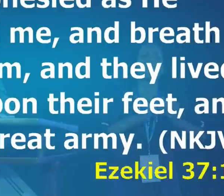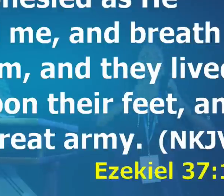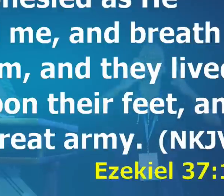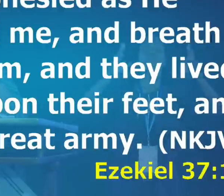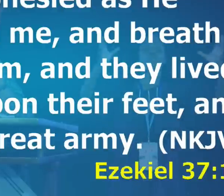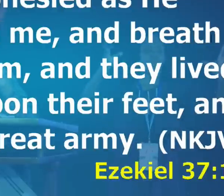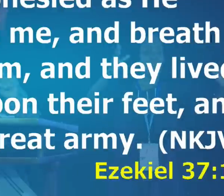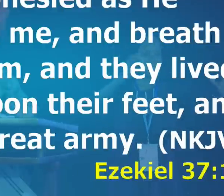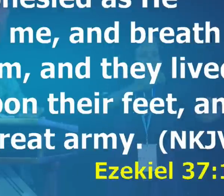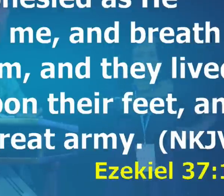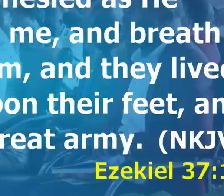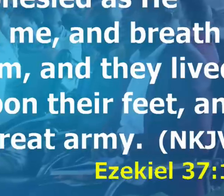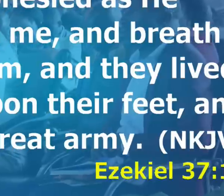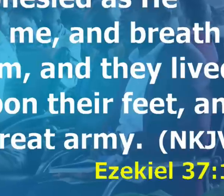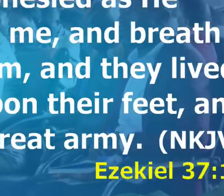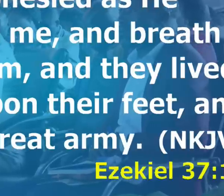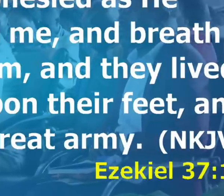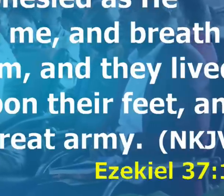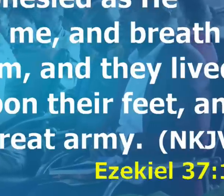amen. Amen.